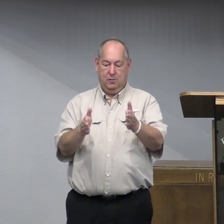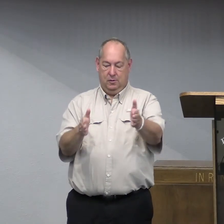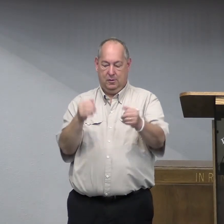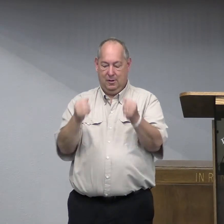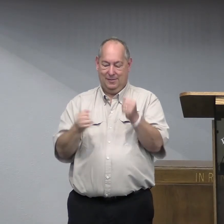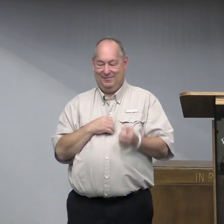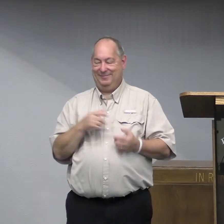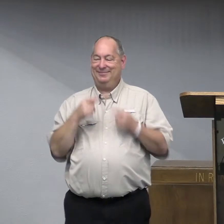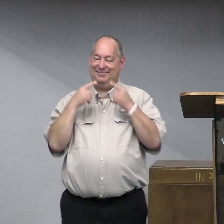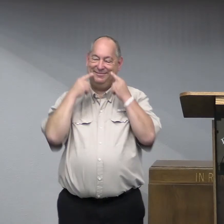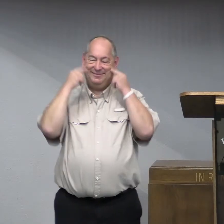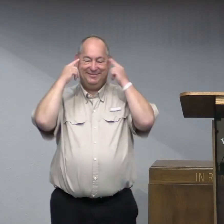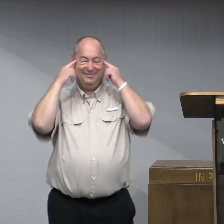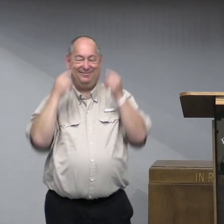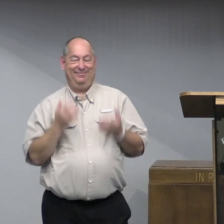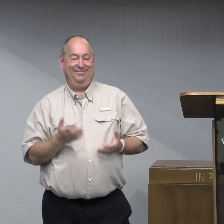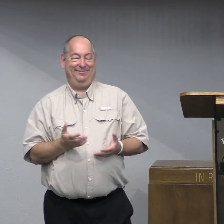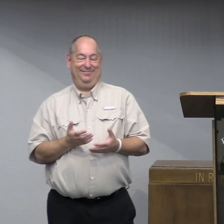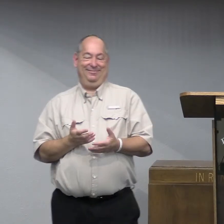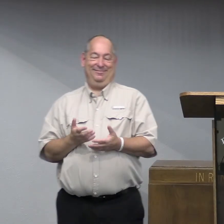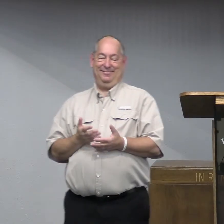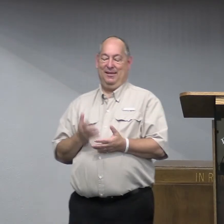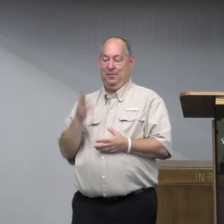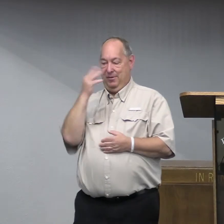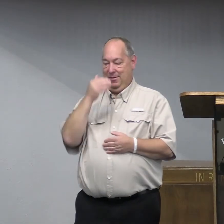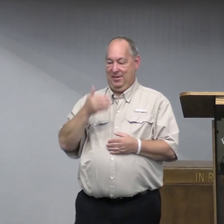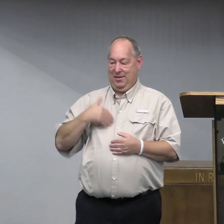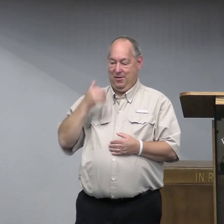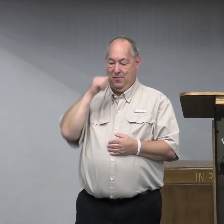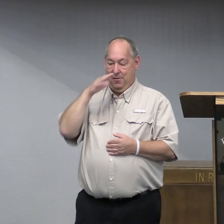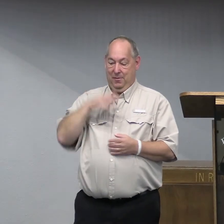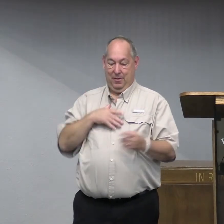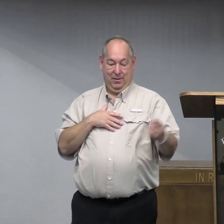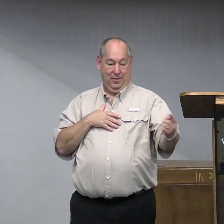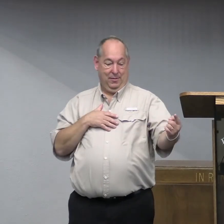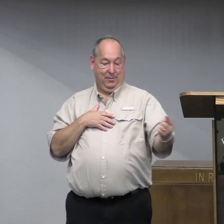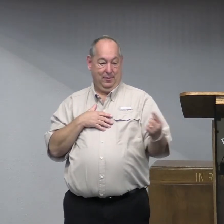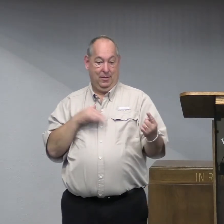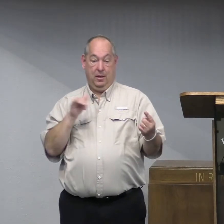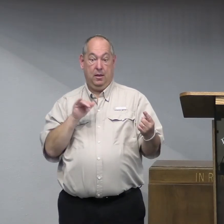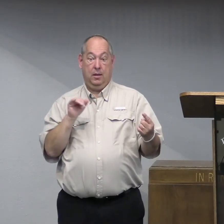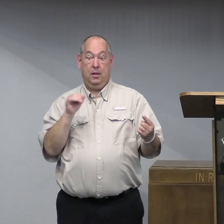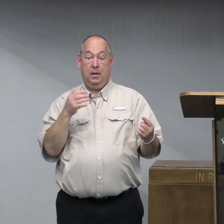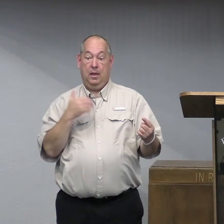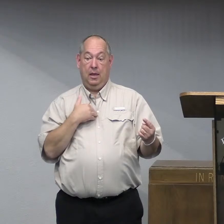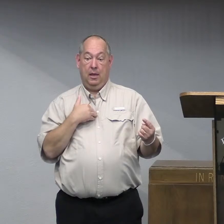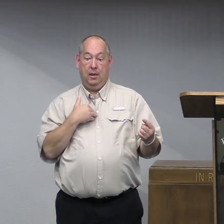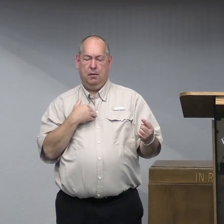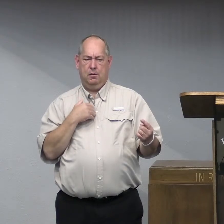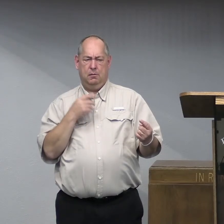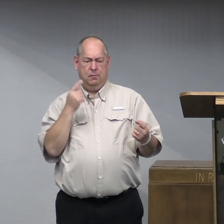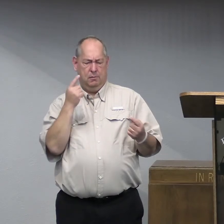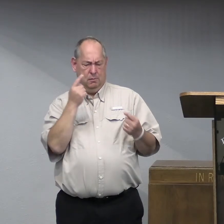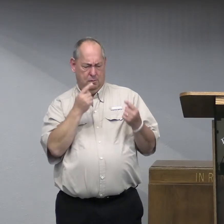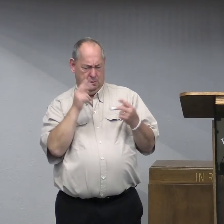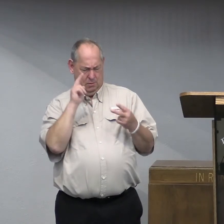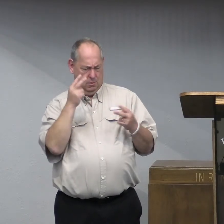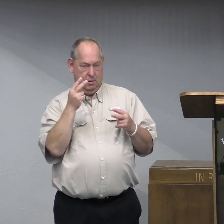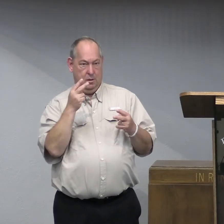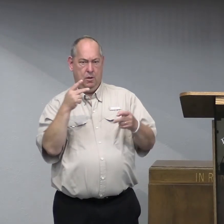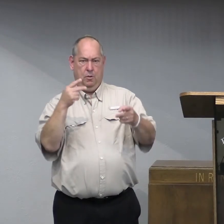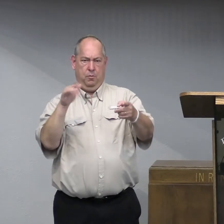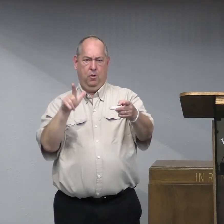and I'm smiling ear to ear. And this beautiful young lady is coming towards me also, only she has a confused look on her face. It's